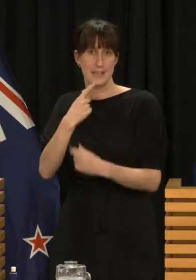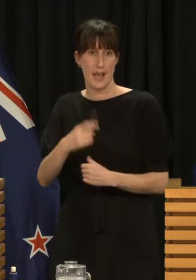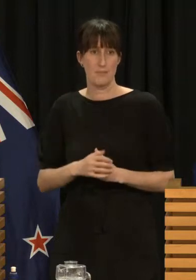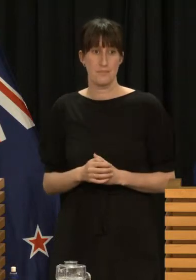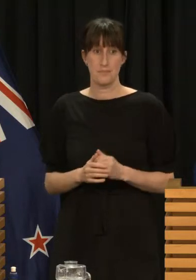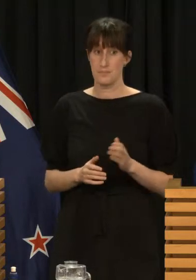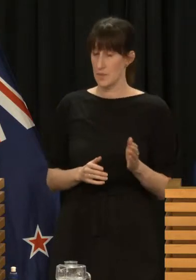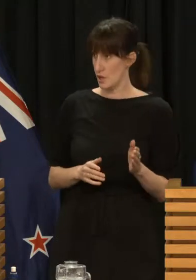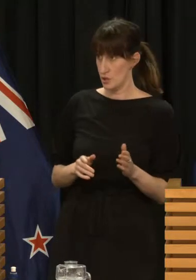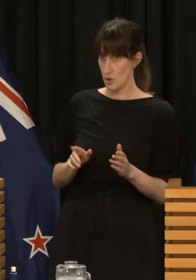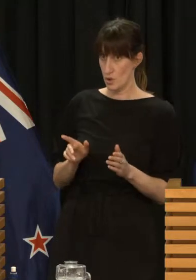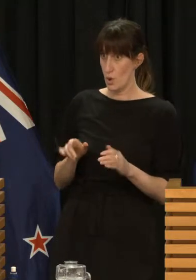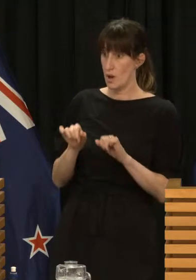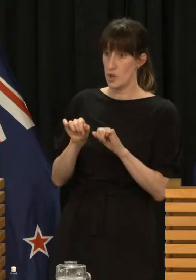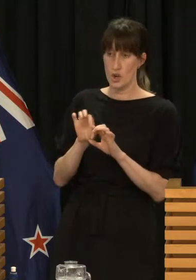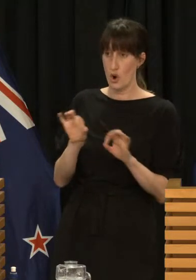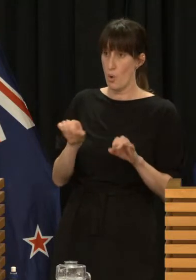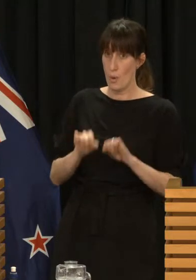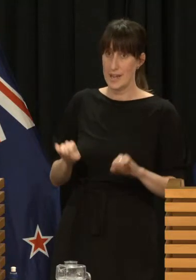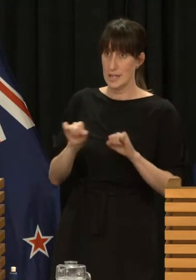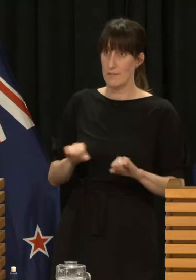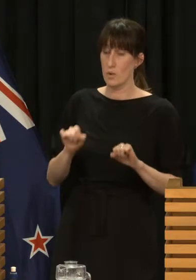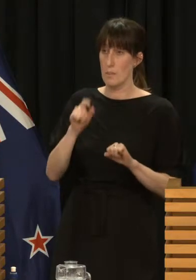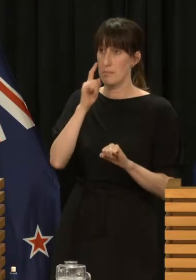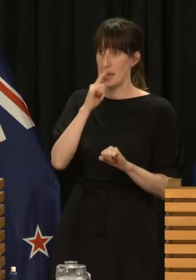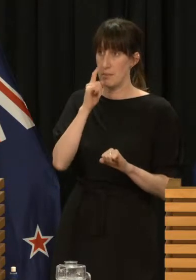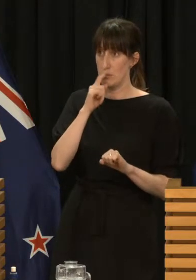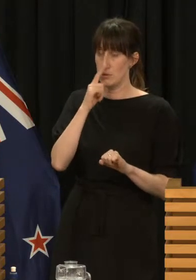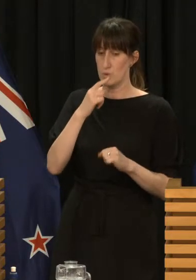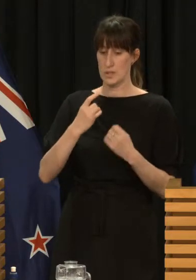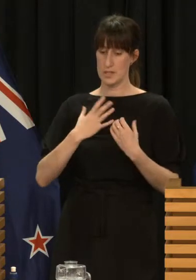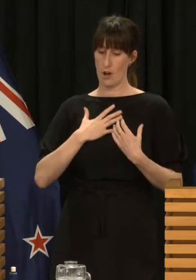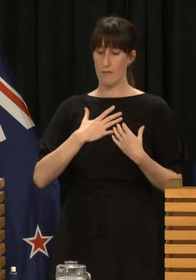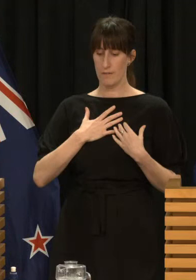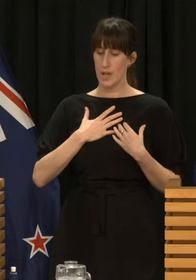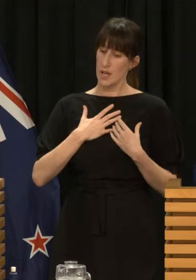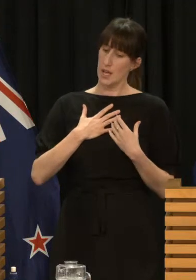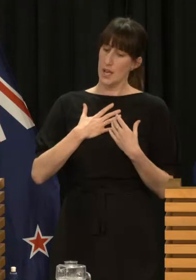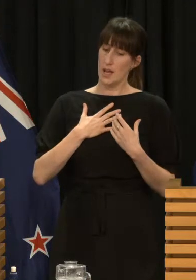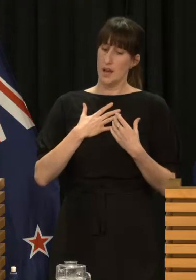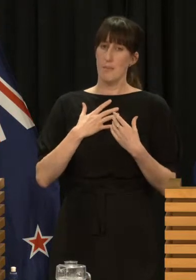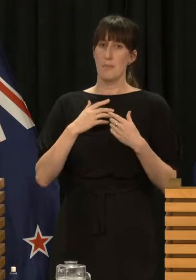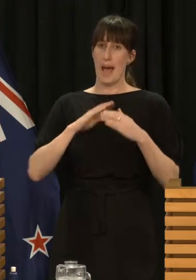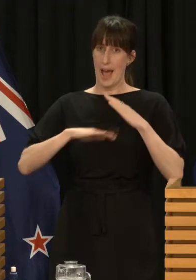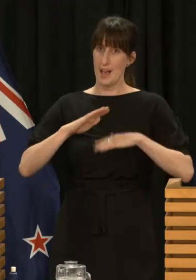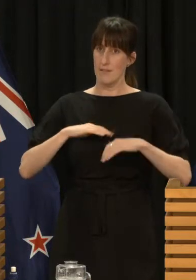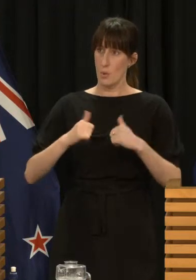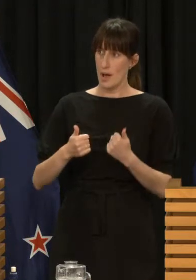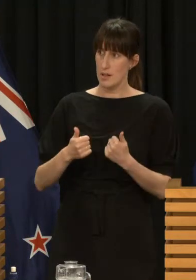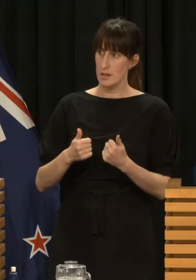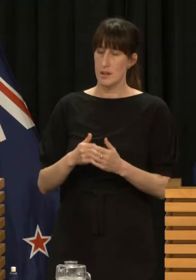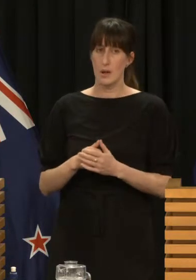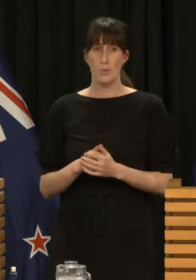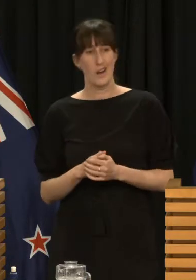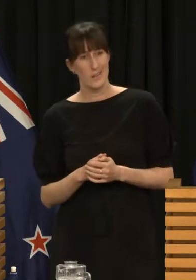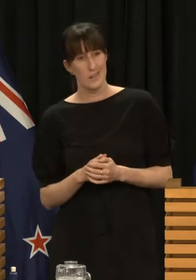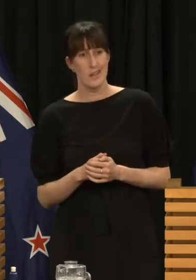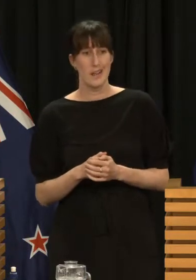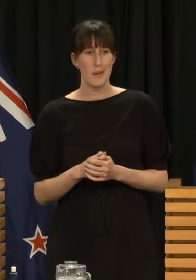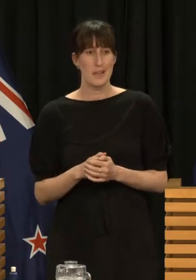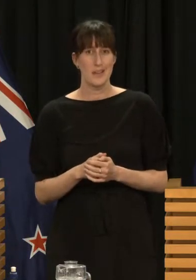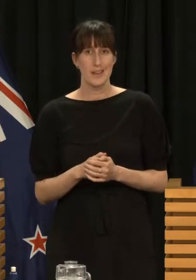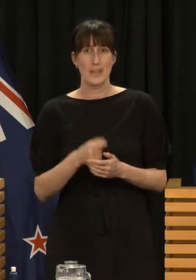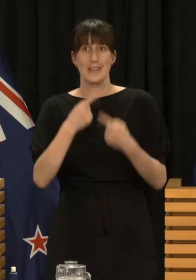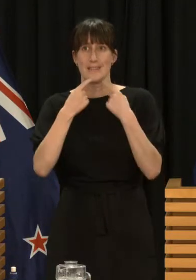No. You understand that it's not going to happen unless you mandate it. The question is whether you can mandate it. Well, it may go up, but then it may go up only temporarily. So